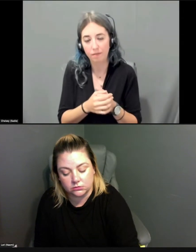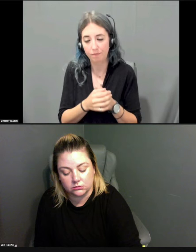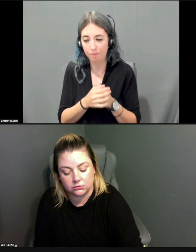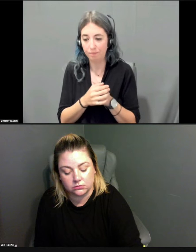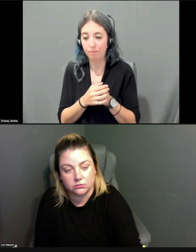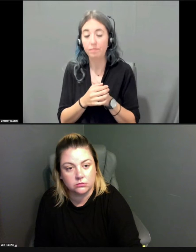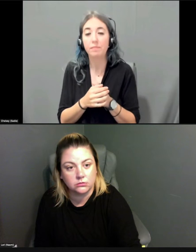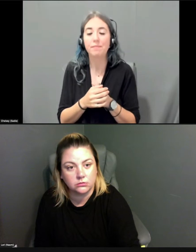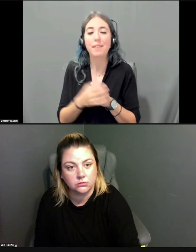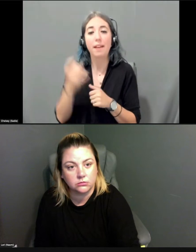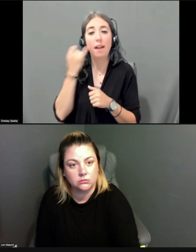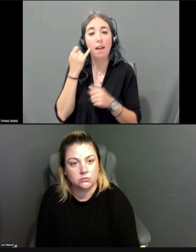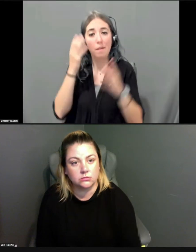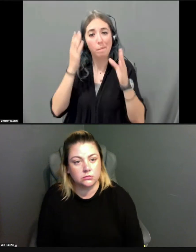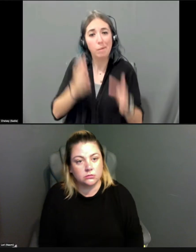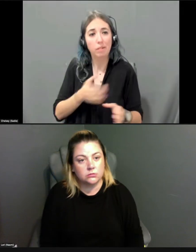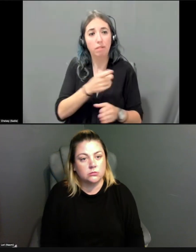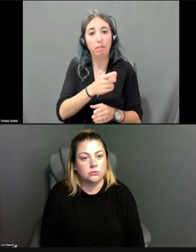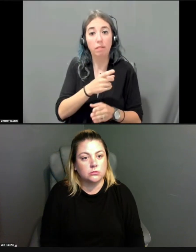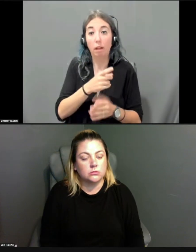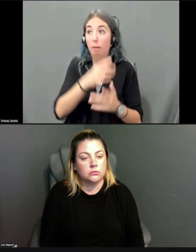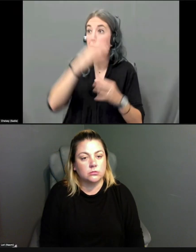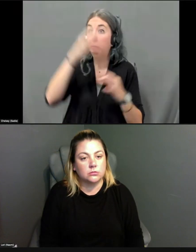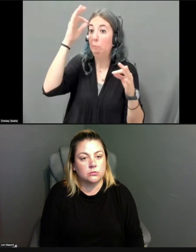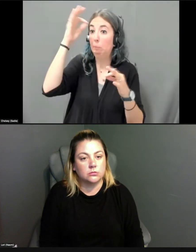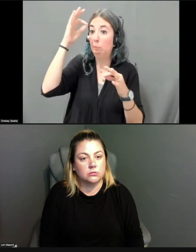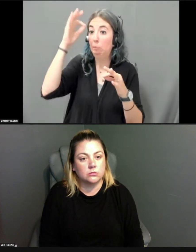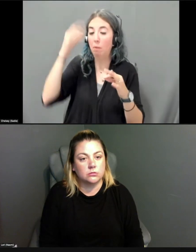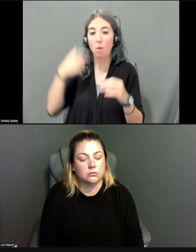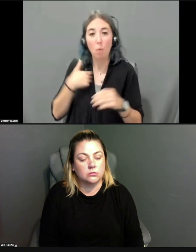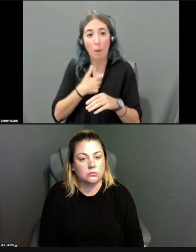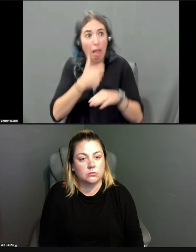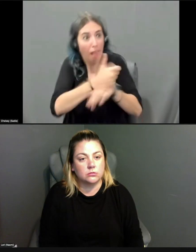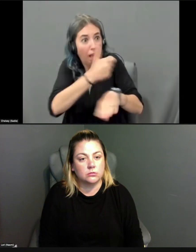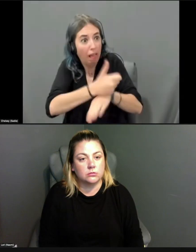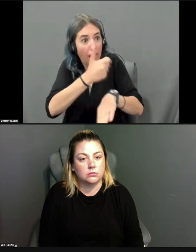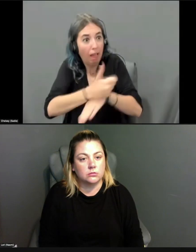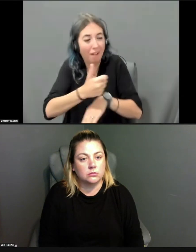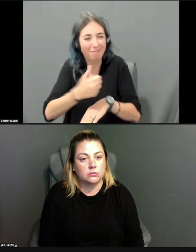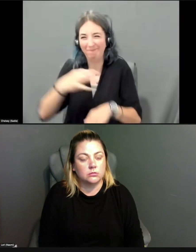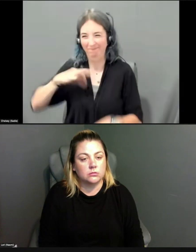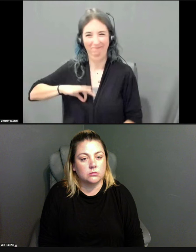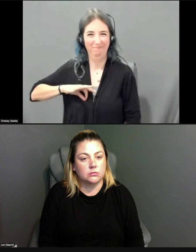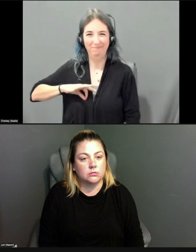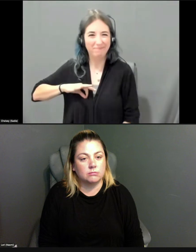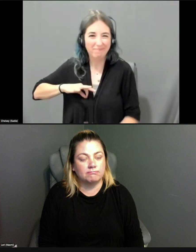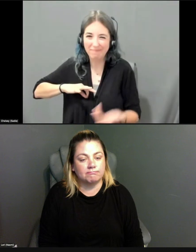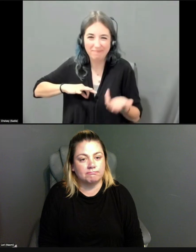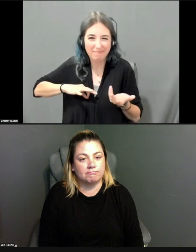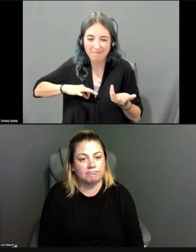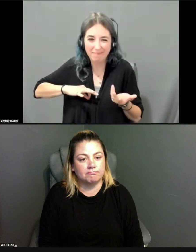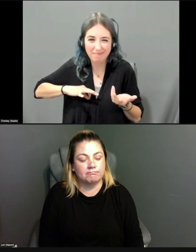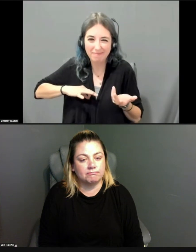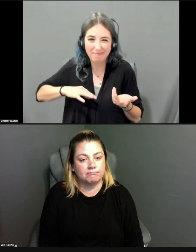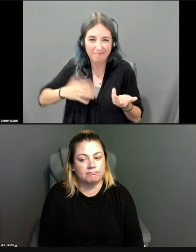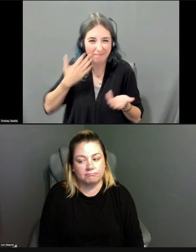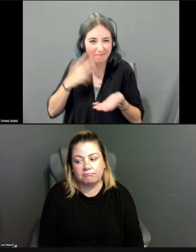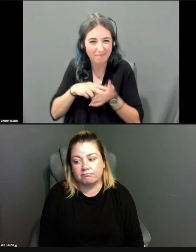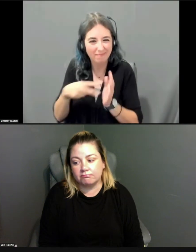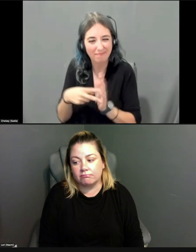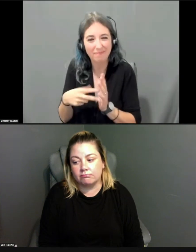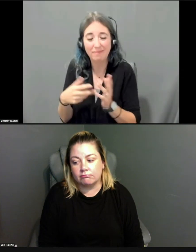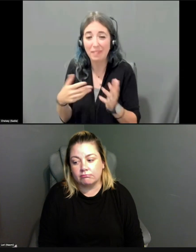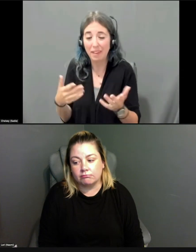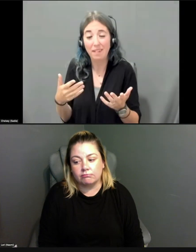don't know any better isn't going to help anybody out. You know what I mean? Like, and that's kind of the case in a lot